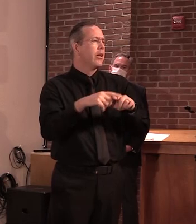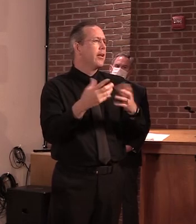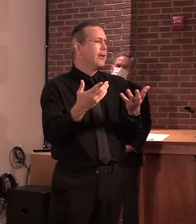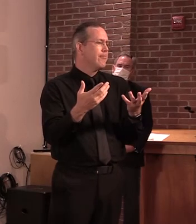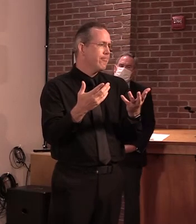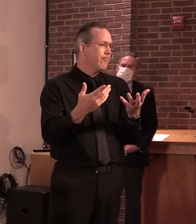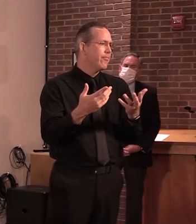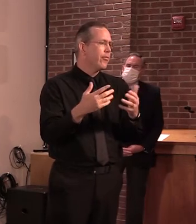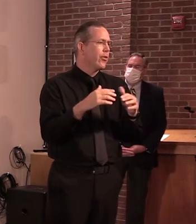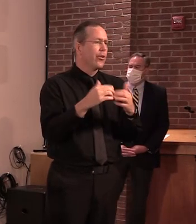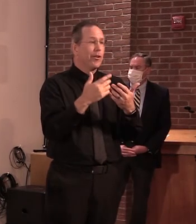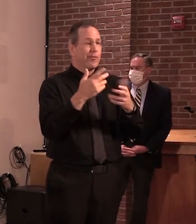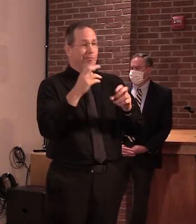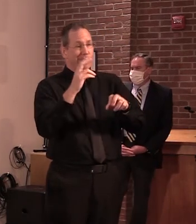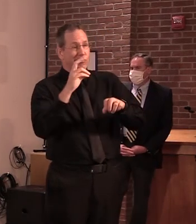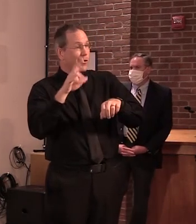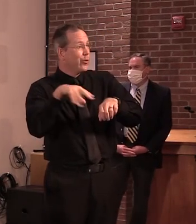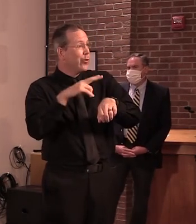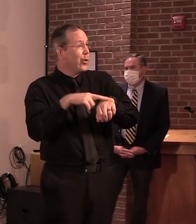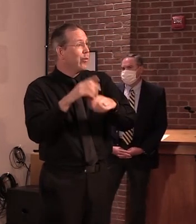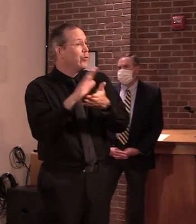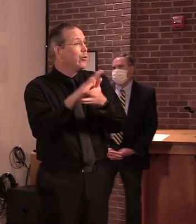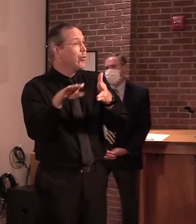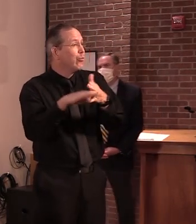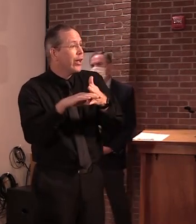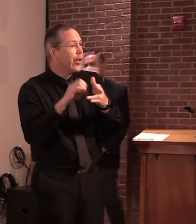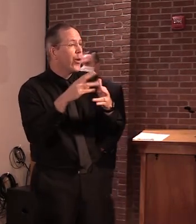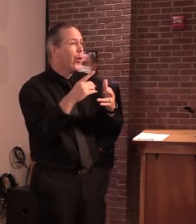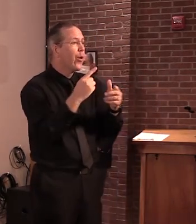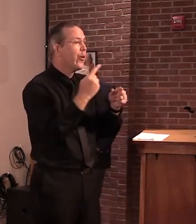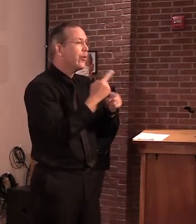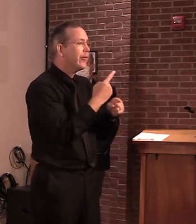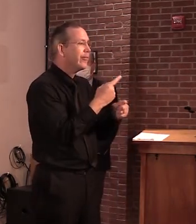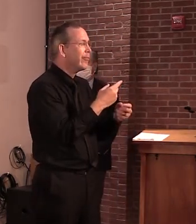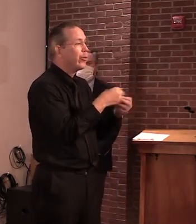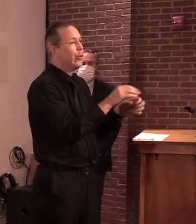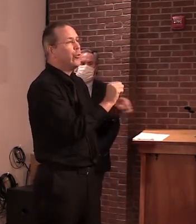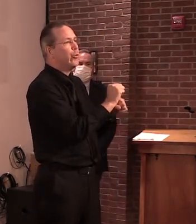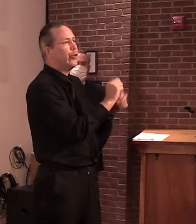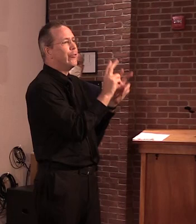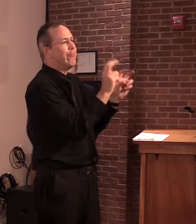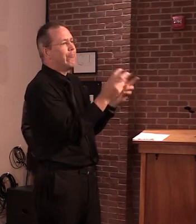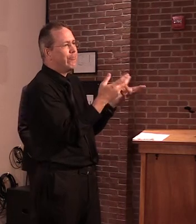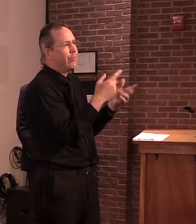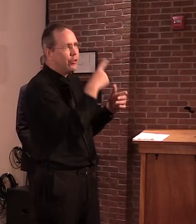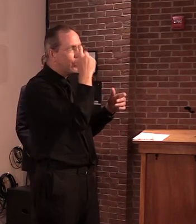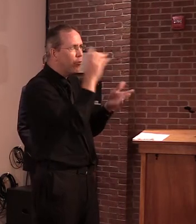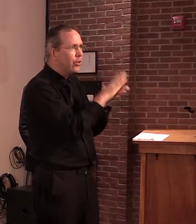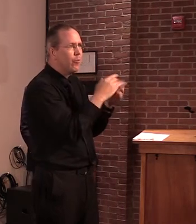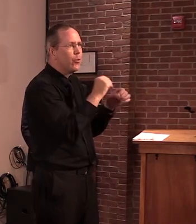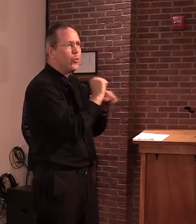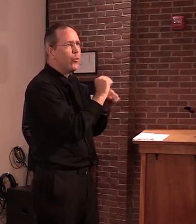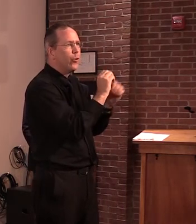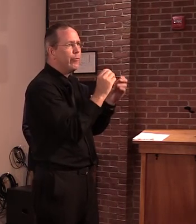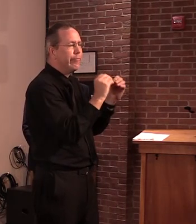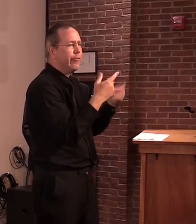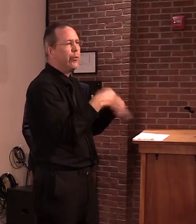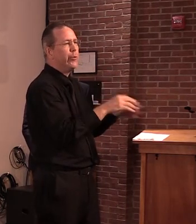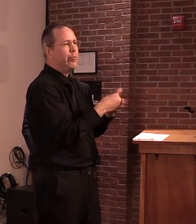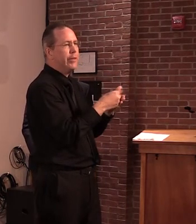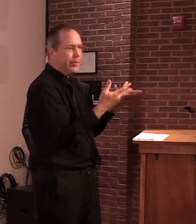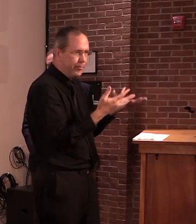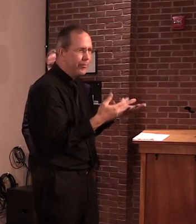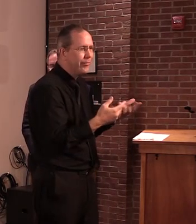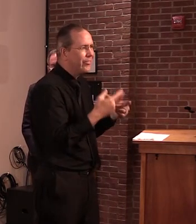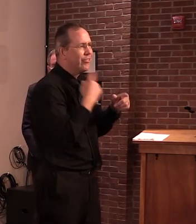on a normal break or whether they lost employment during the summer or during the break period. And then you